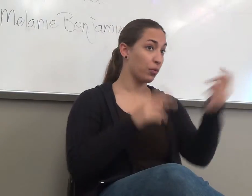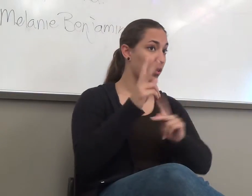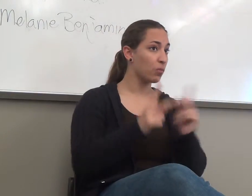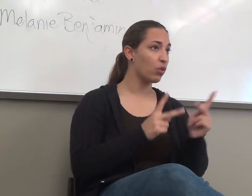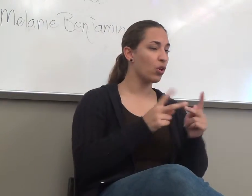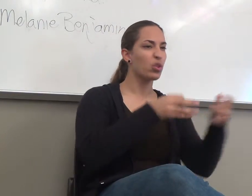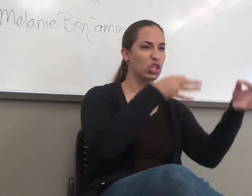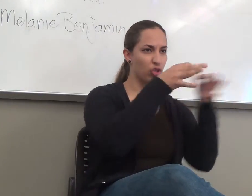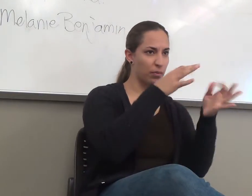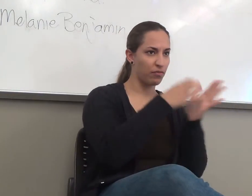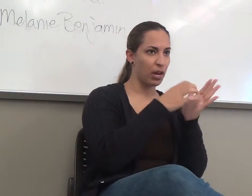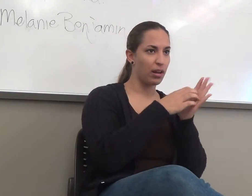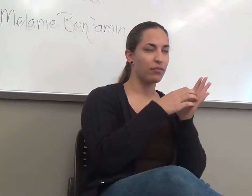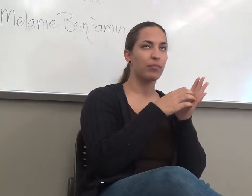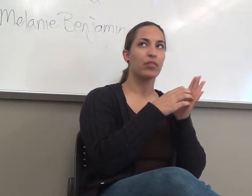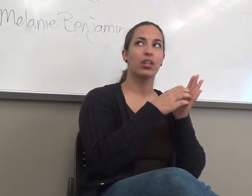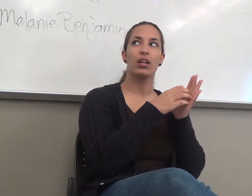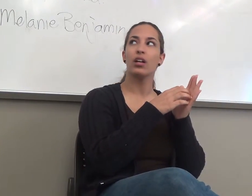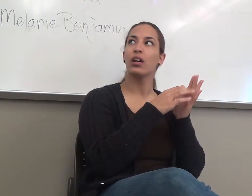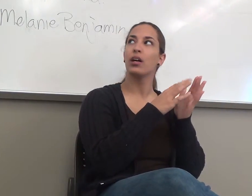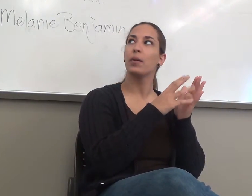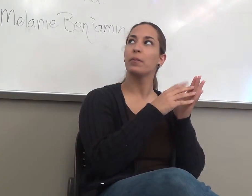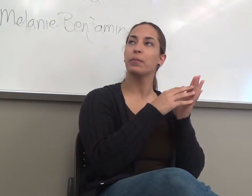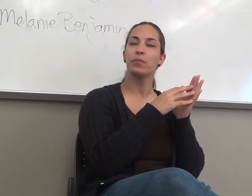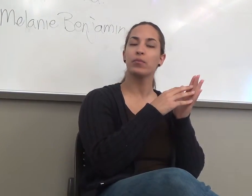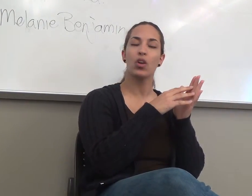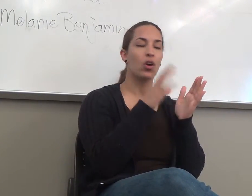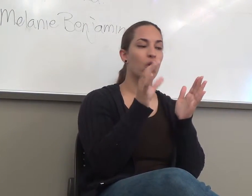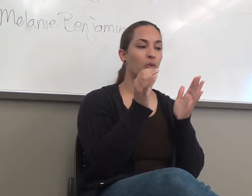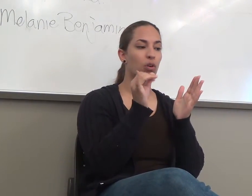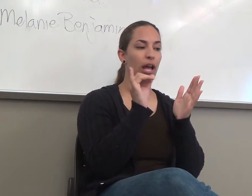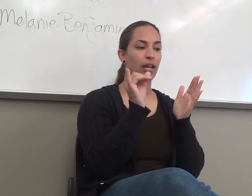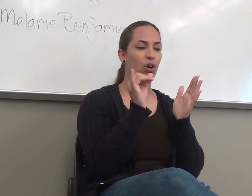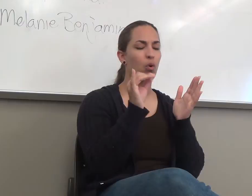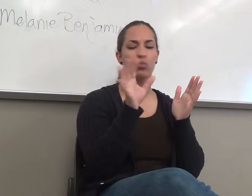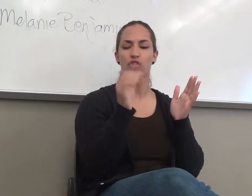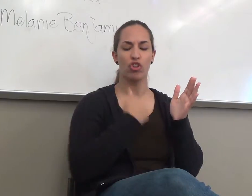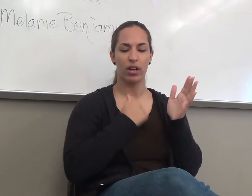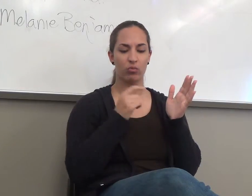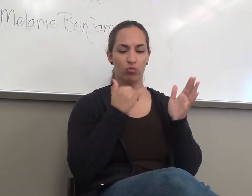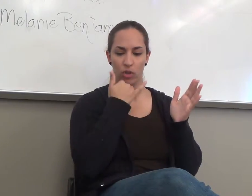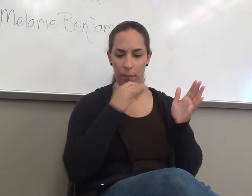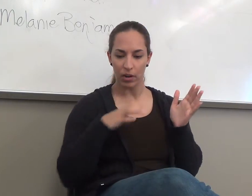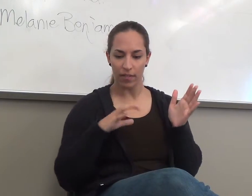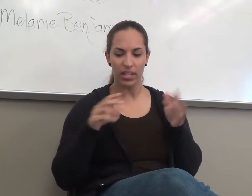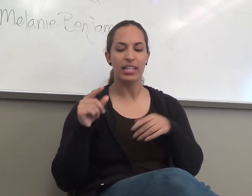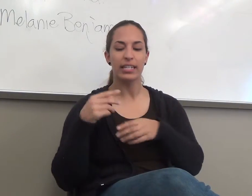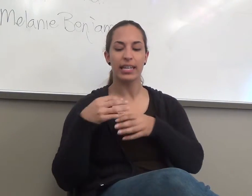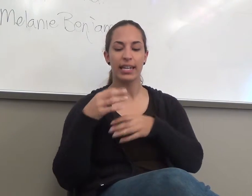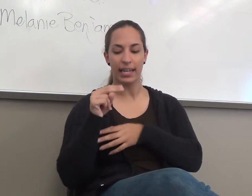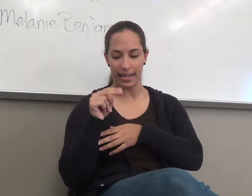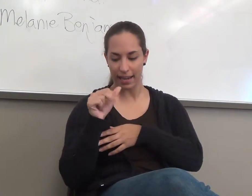Oh, that's the description. That's the narration. What about that? This